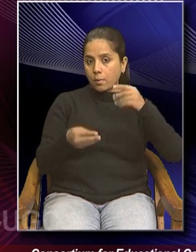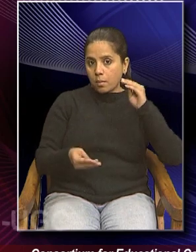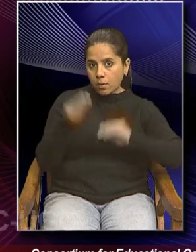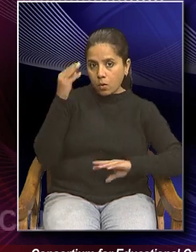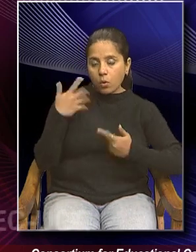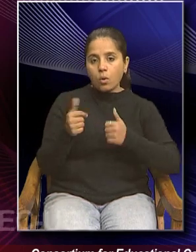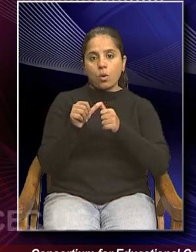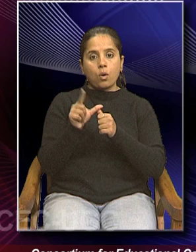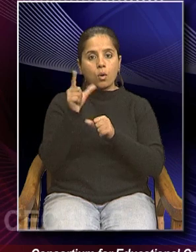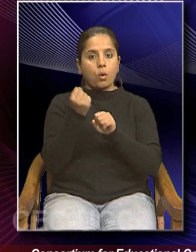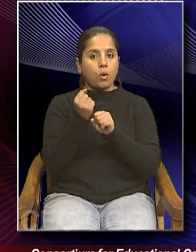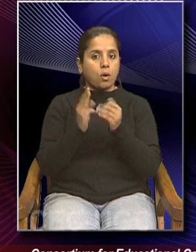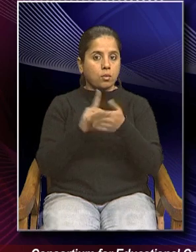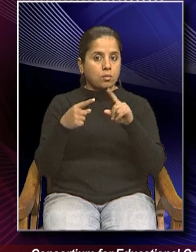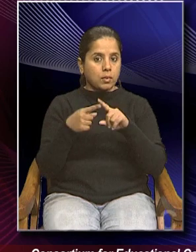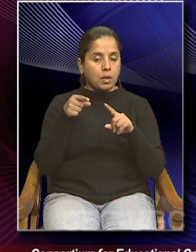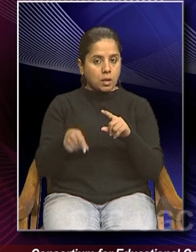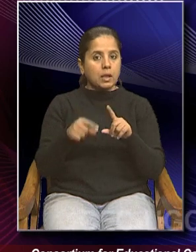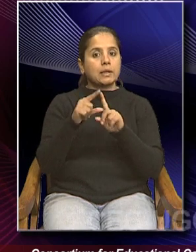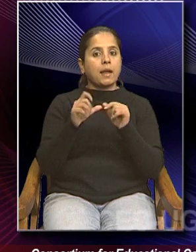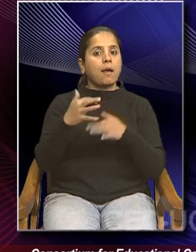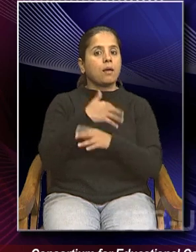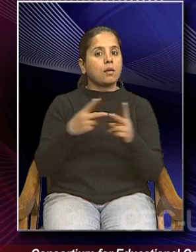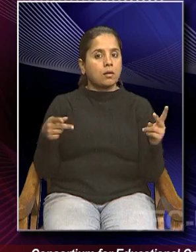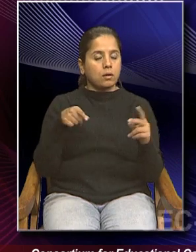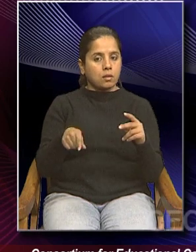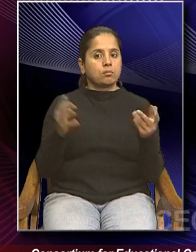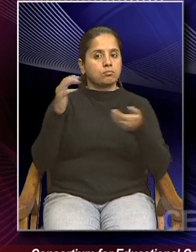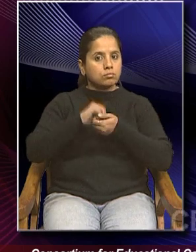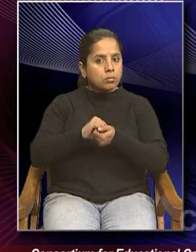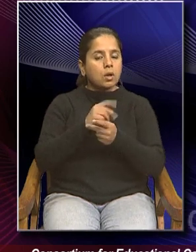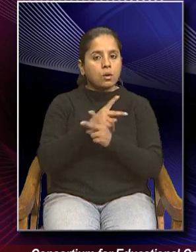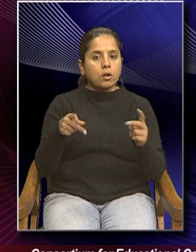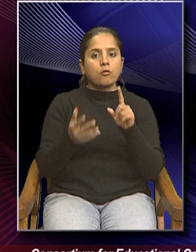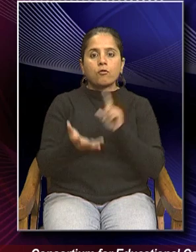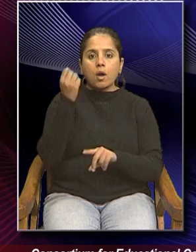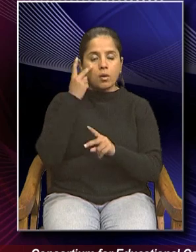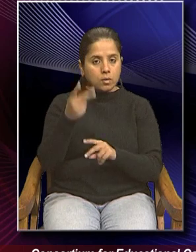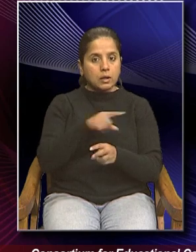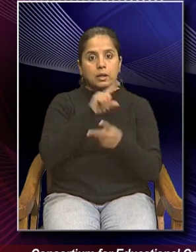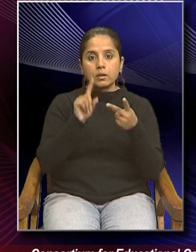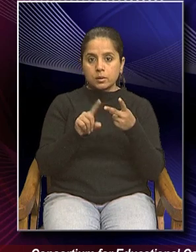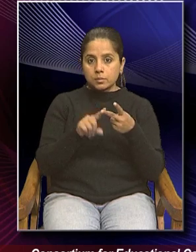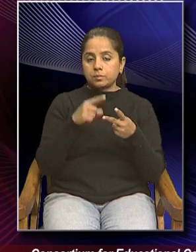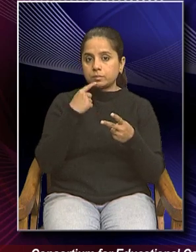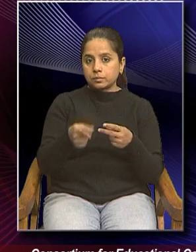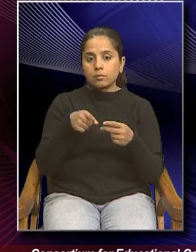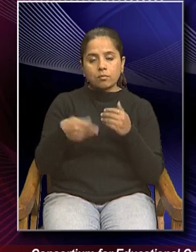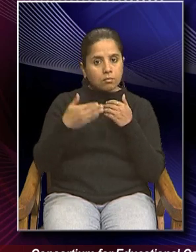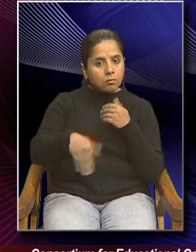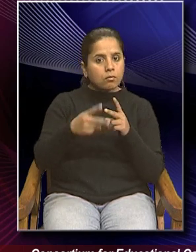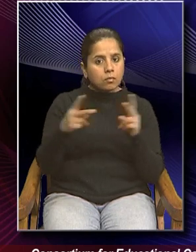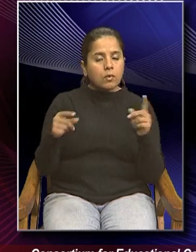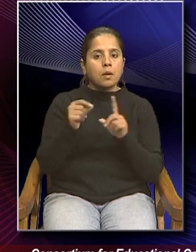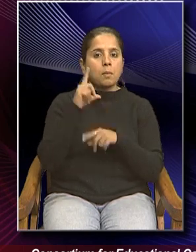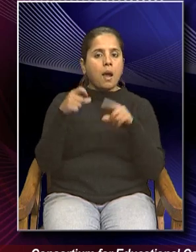augment data, to establish a means of corroborating findings, or number two, to carry out a